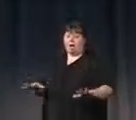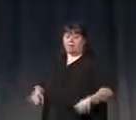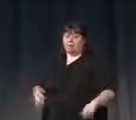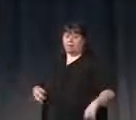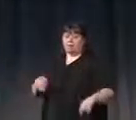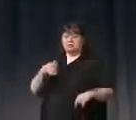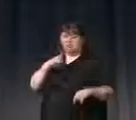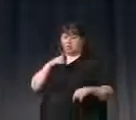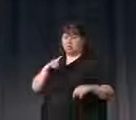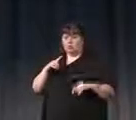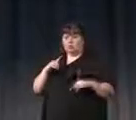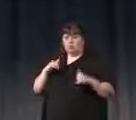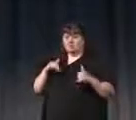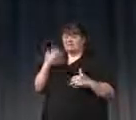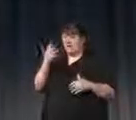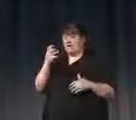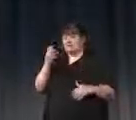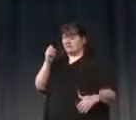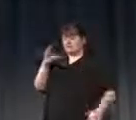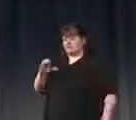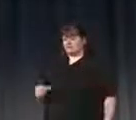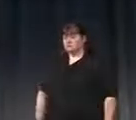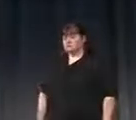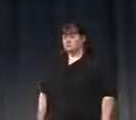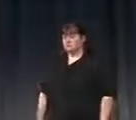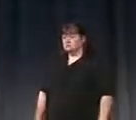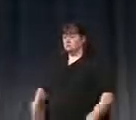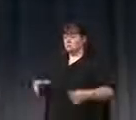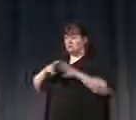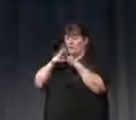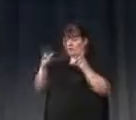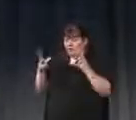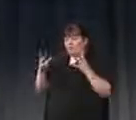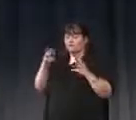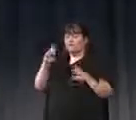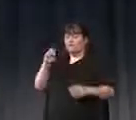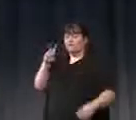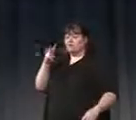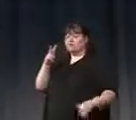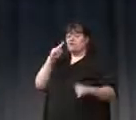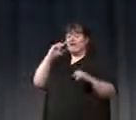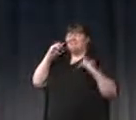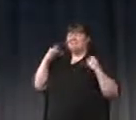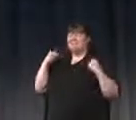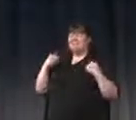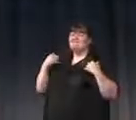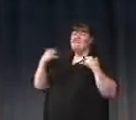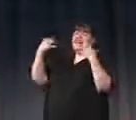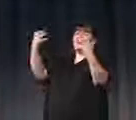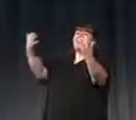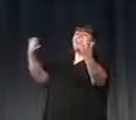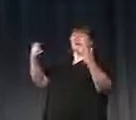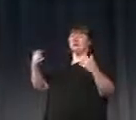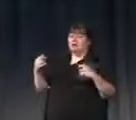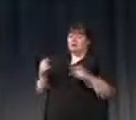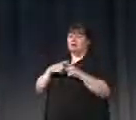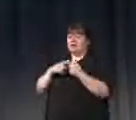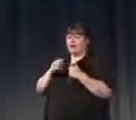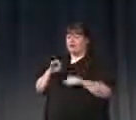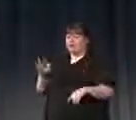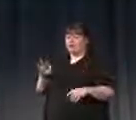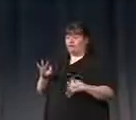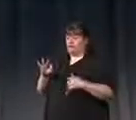little riff, which is the first 5 seconds here, with quite a lot of reverb on it. It sounds like it's in a stadium. And then he turns it off over the